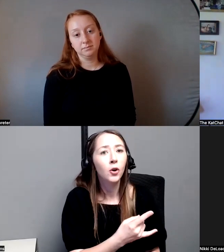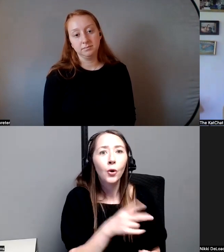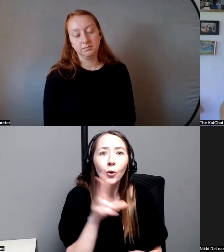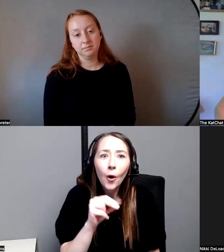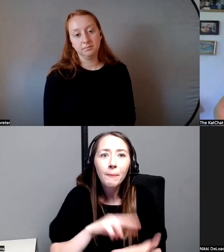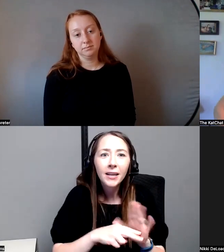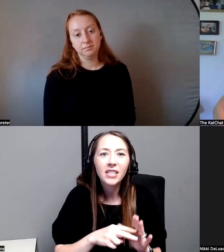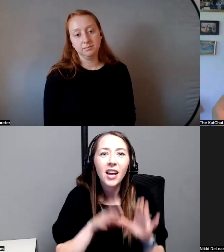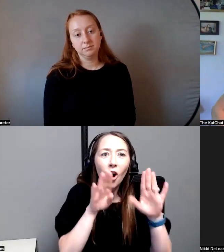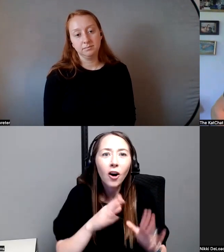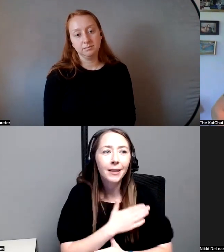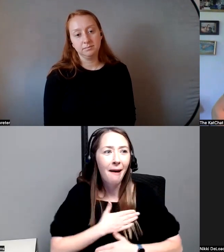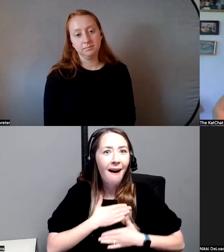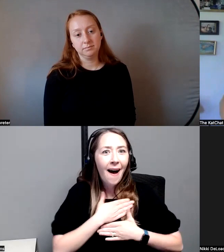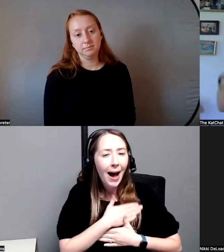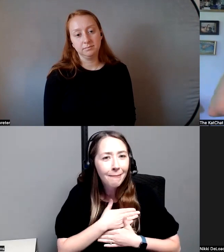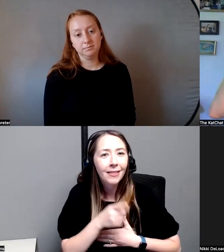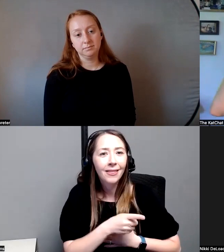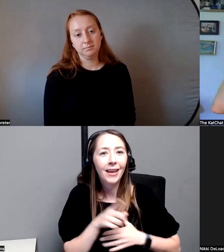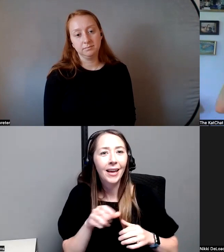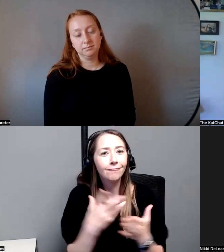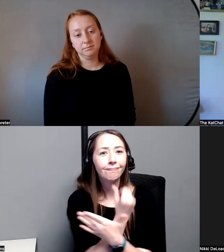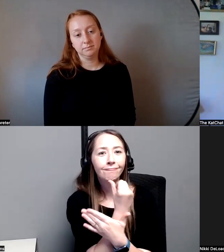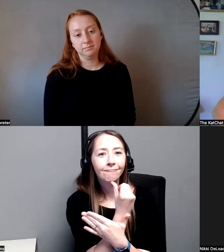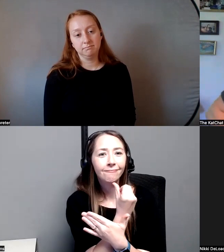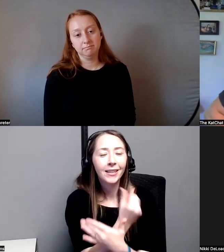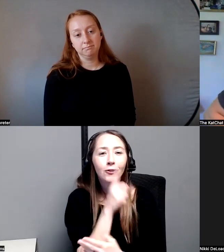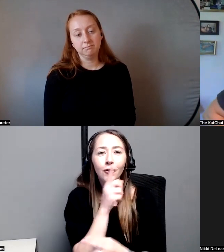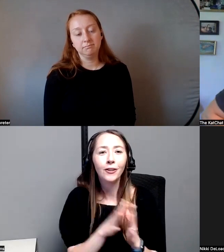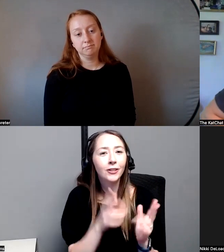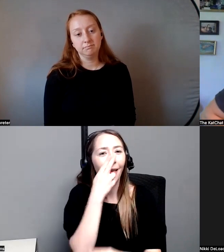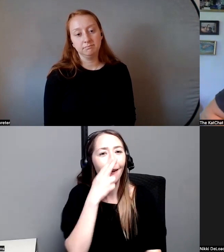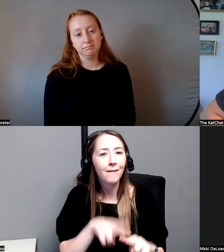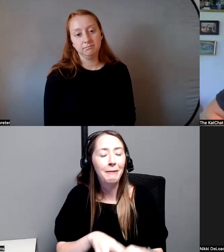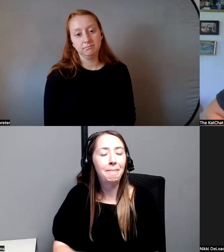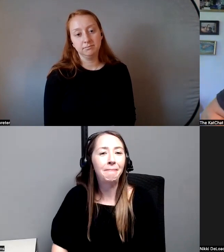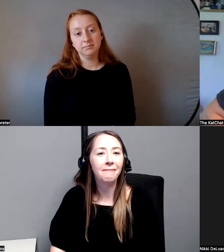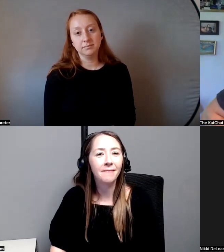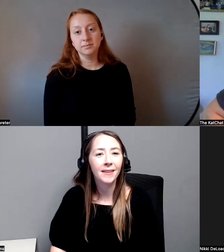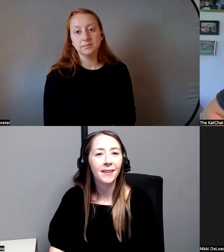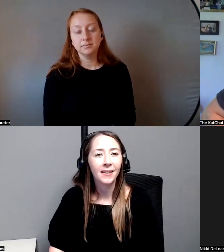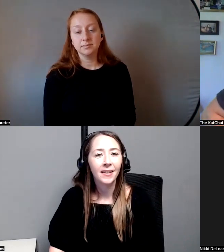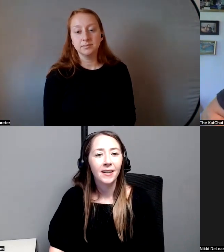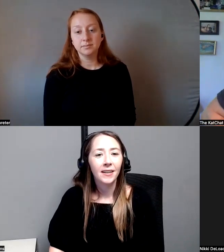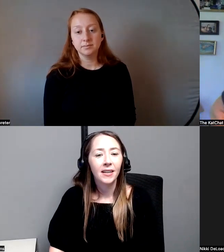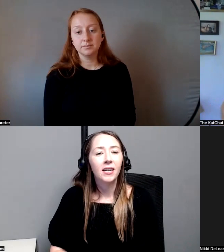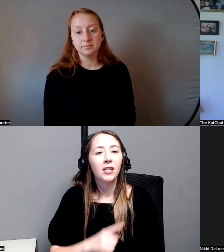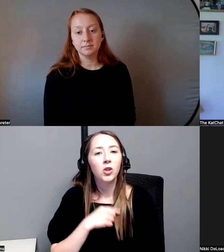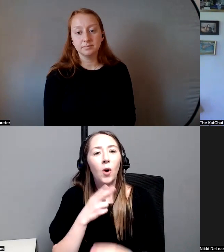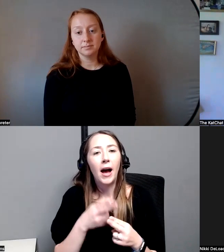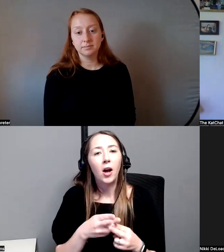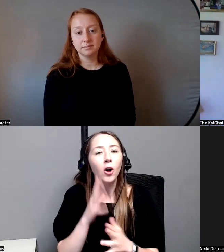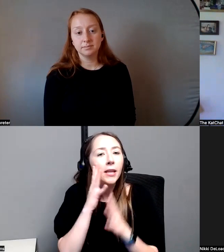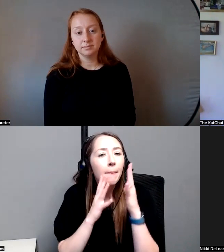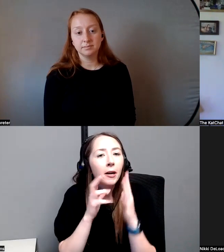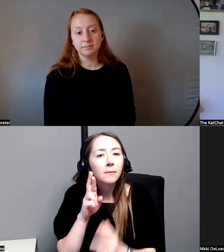to do, that is just a lot of fun. So it was I call it an embarrassment